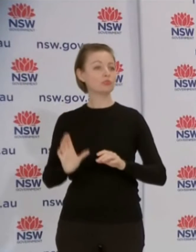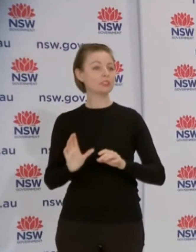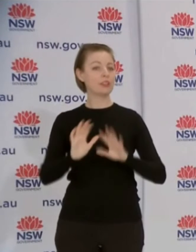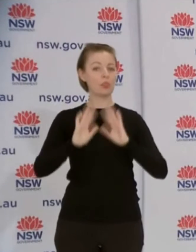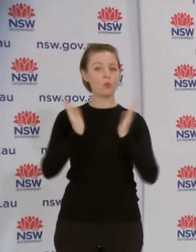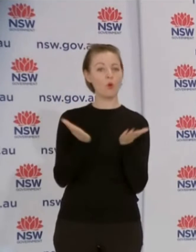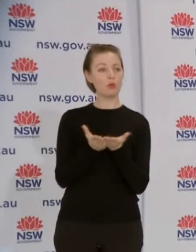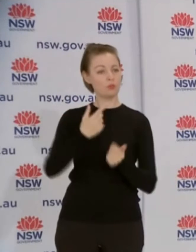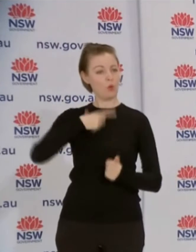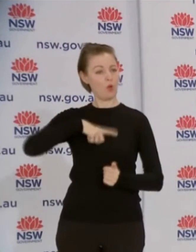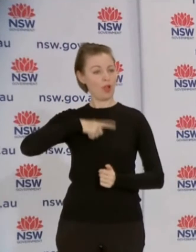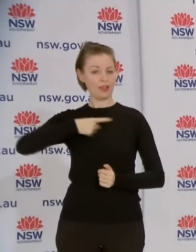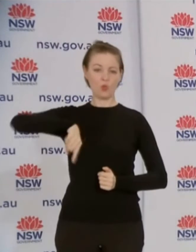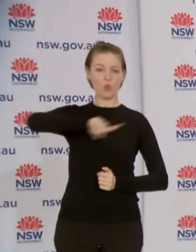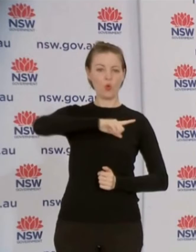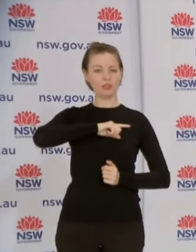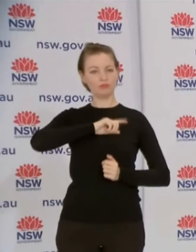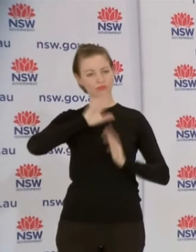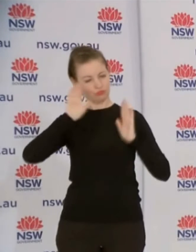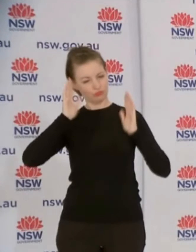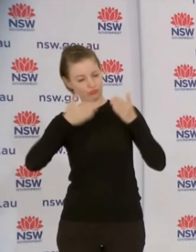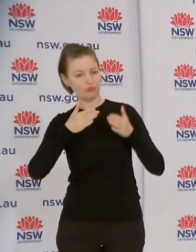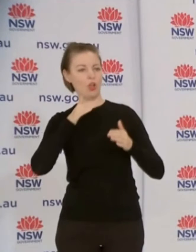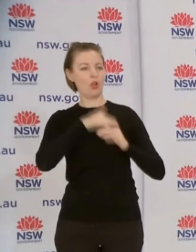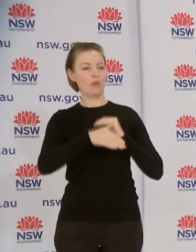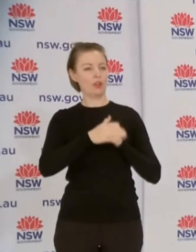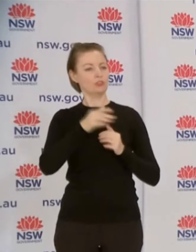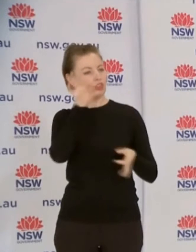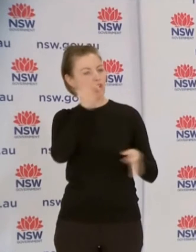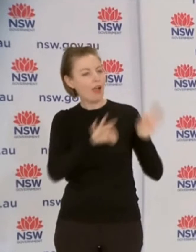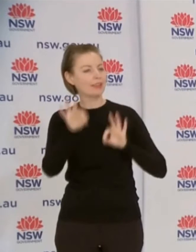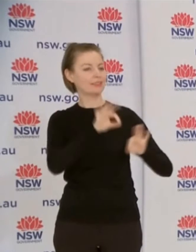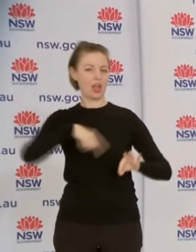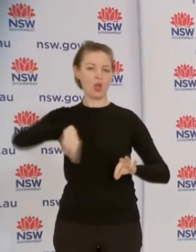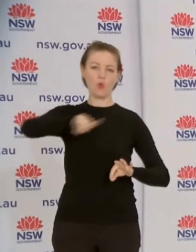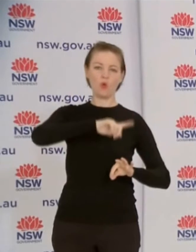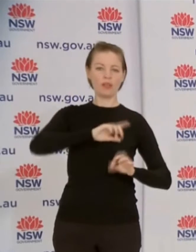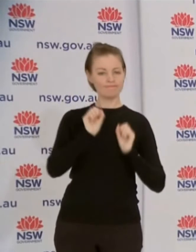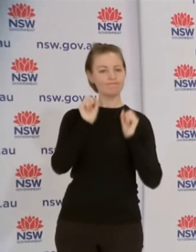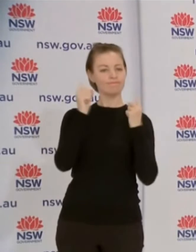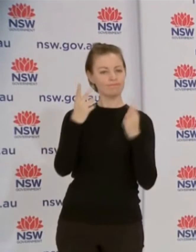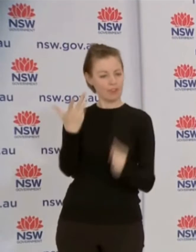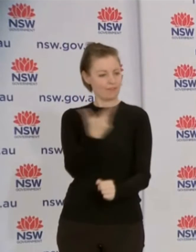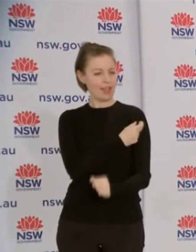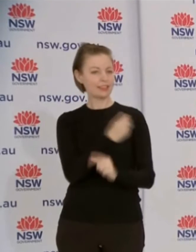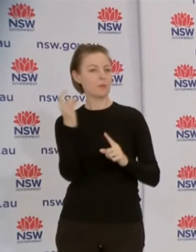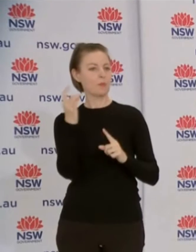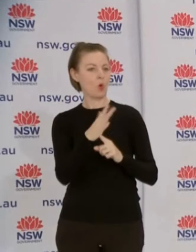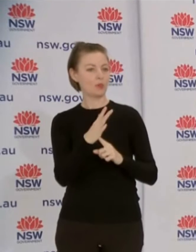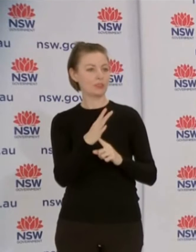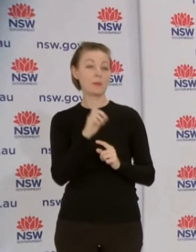in vaccines. But what I also need to do is get that second dose into people, because 2